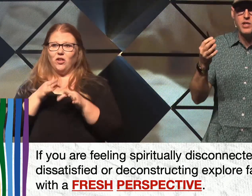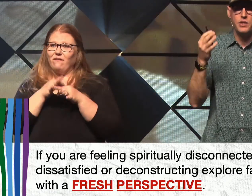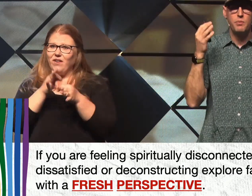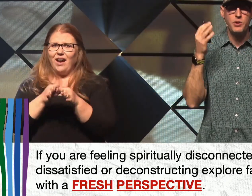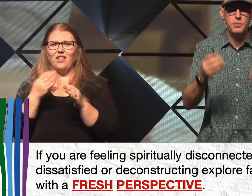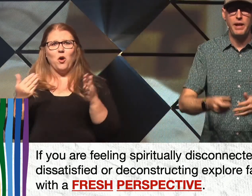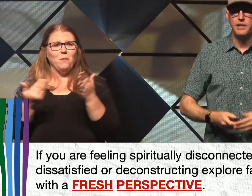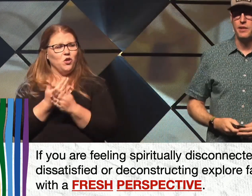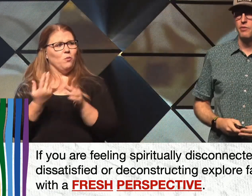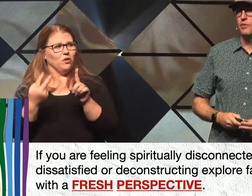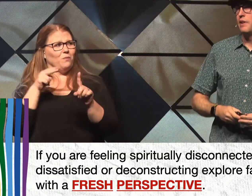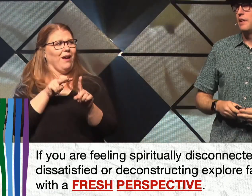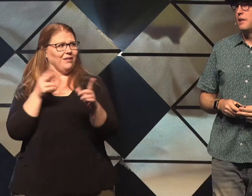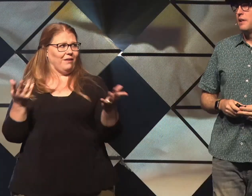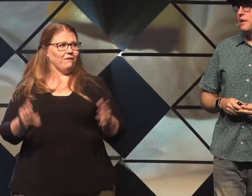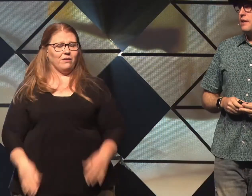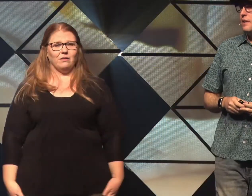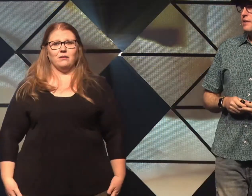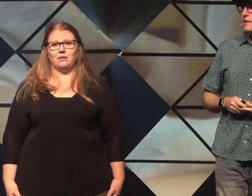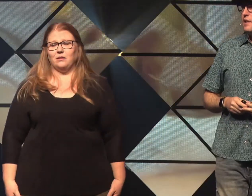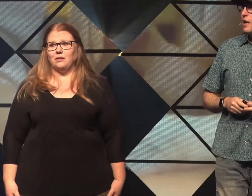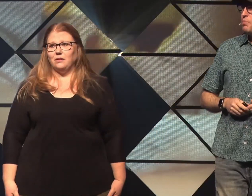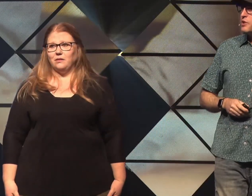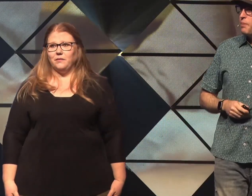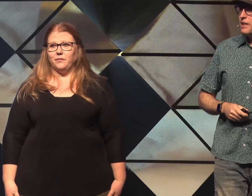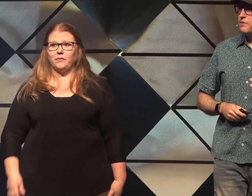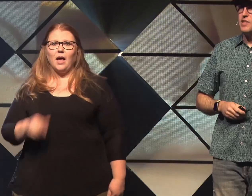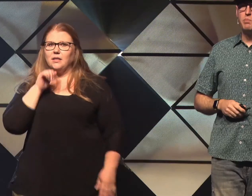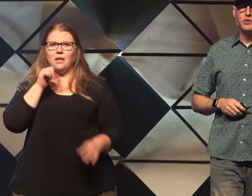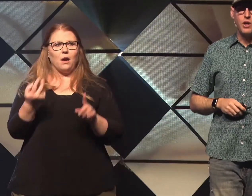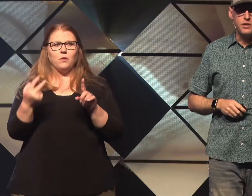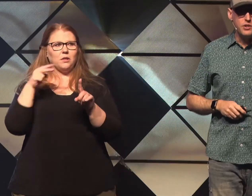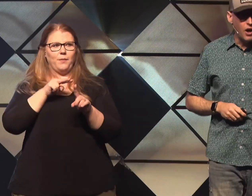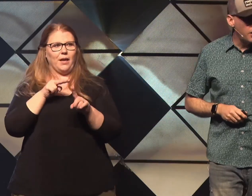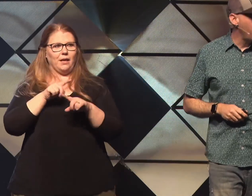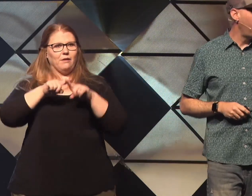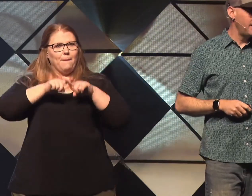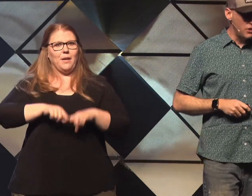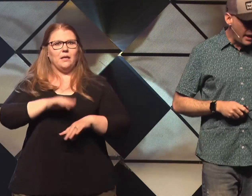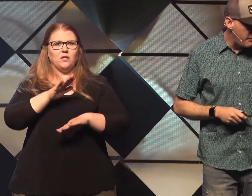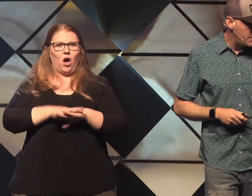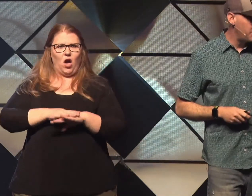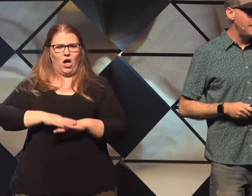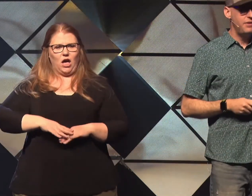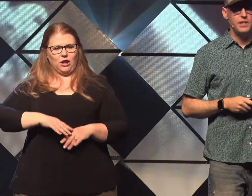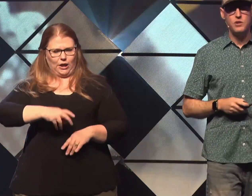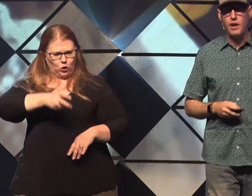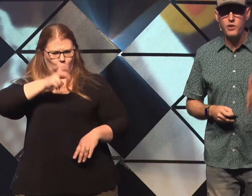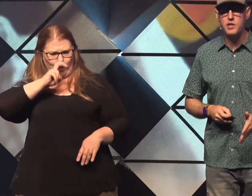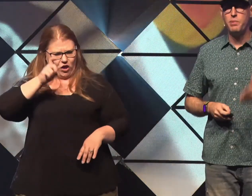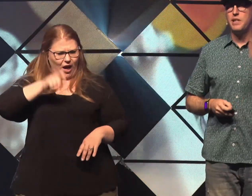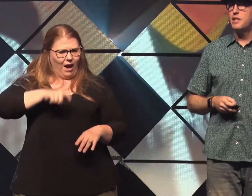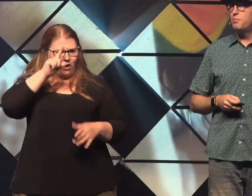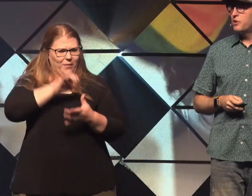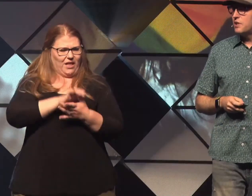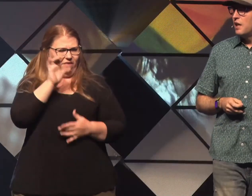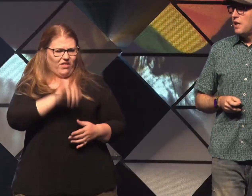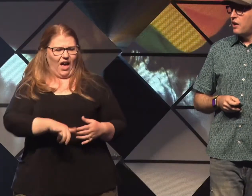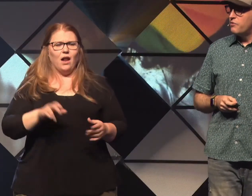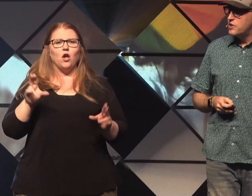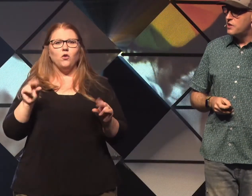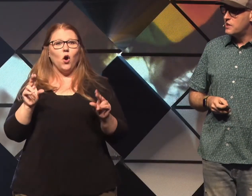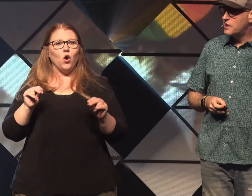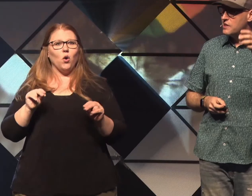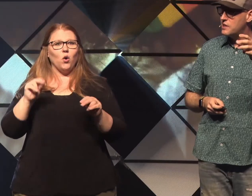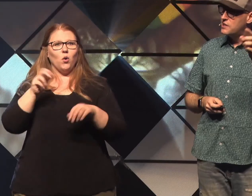a fresh perspective. Not a perspective that's built on dogmatic, you have to believe this, you have to this, but that's built